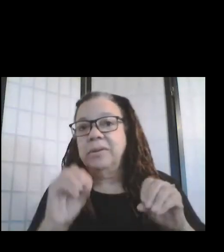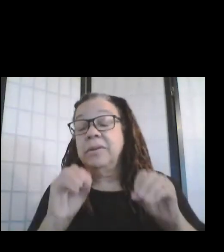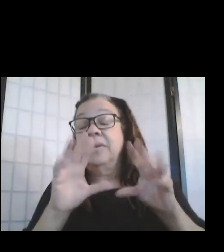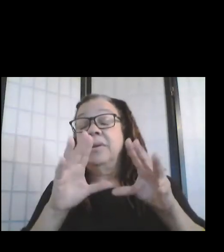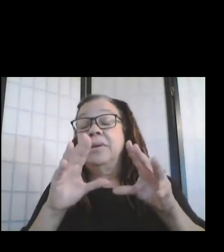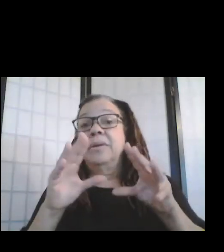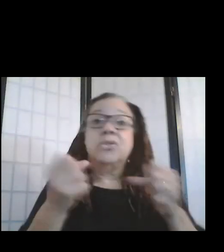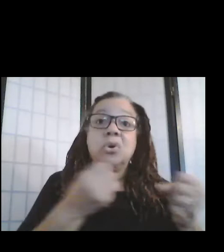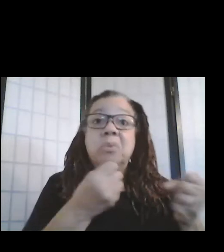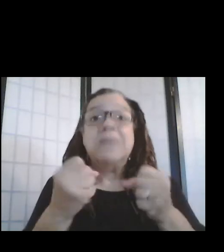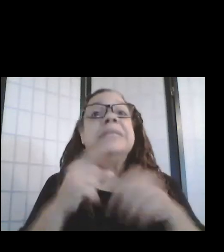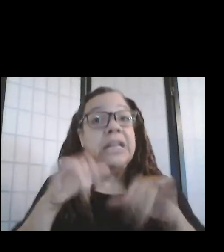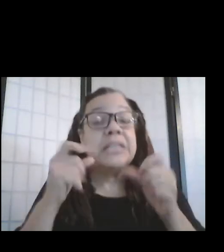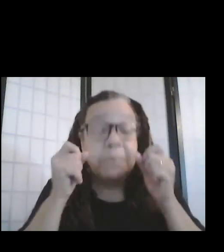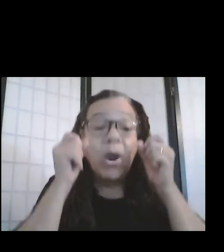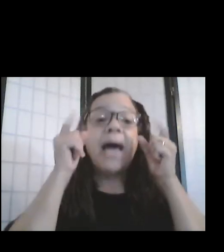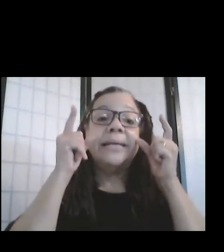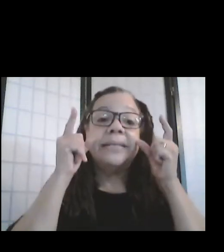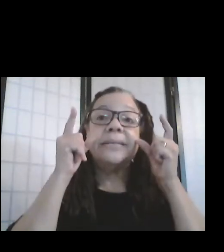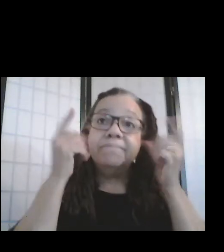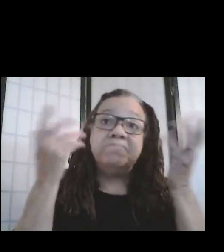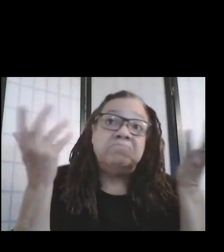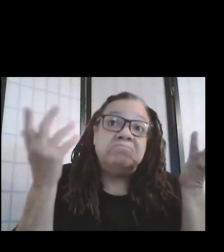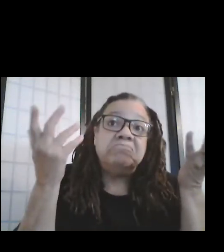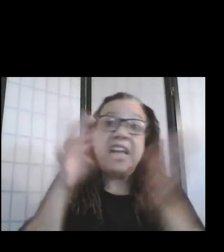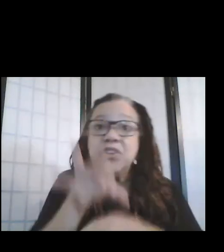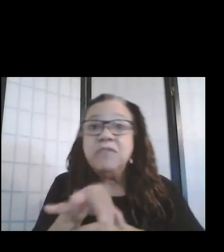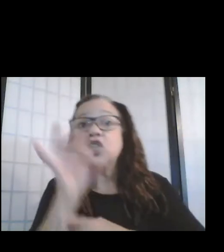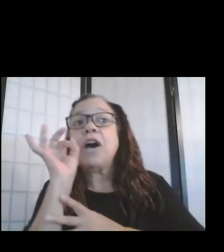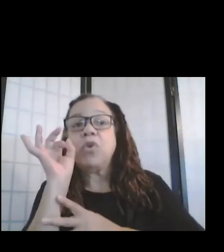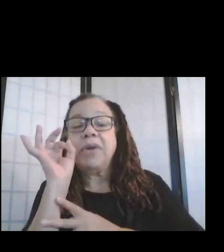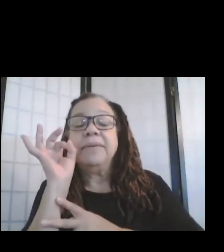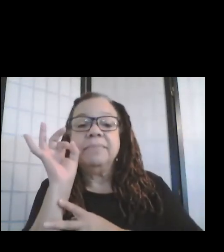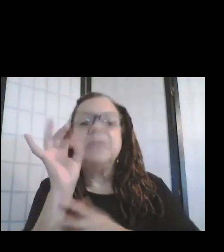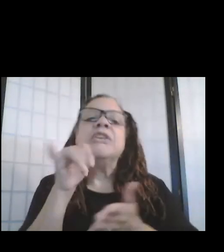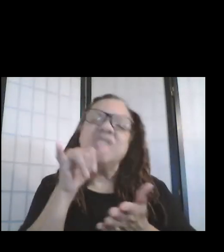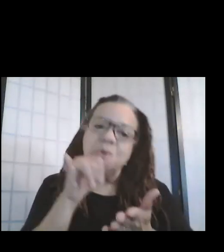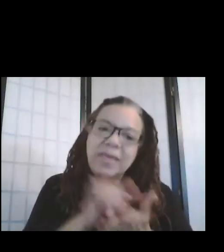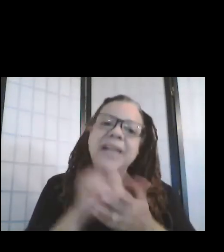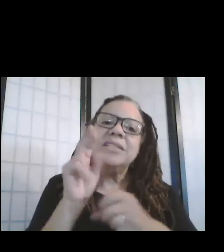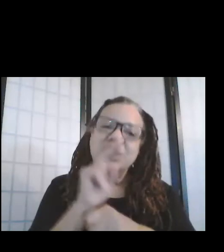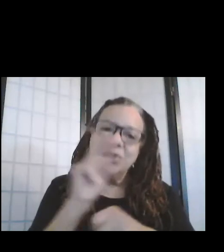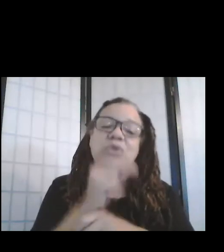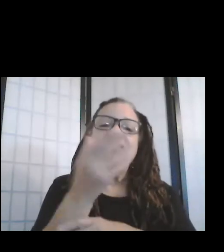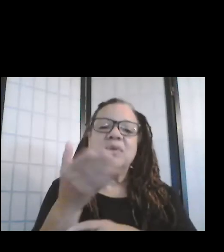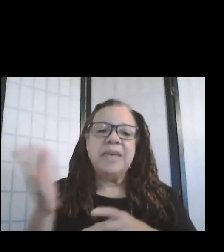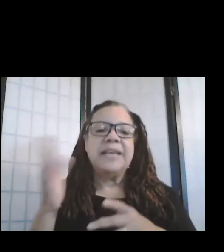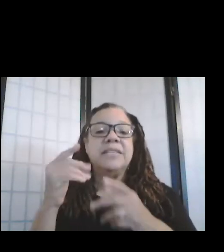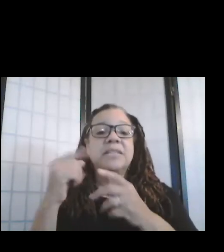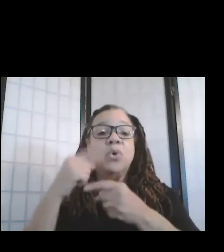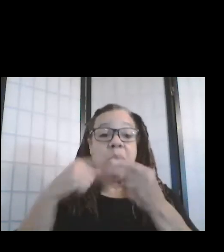drive is a sense of discovery. And so I think those are kind of useful metaphors for thinking about the